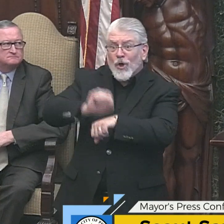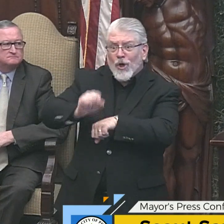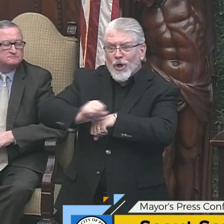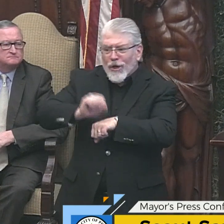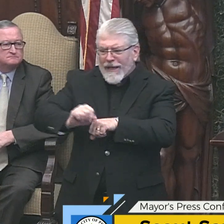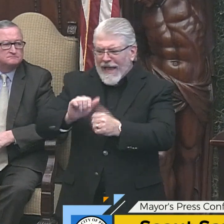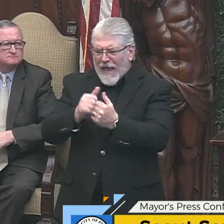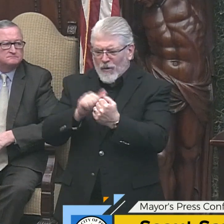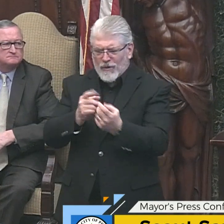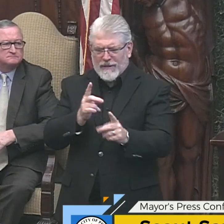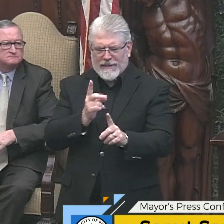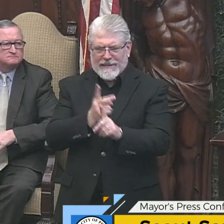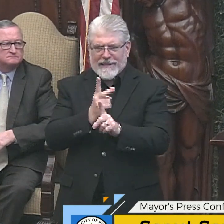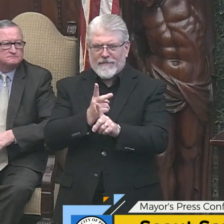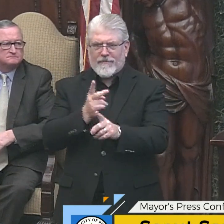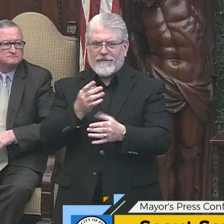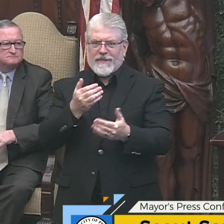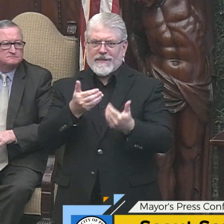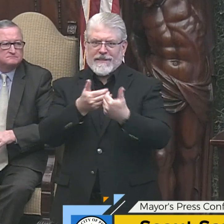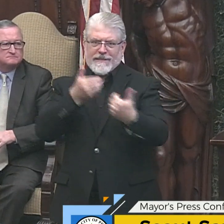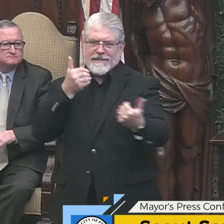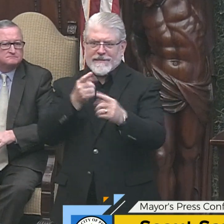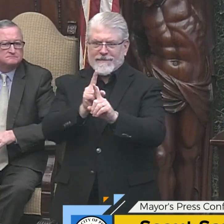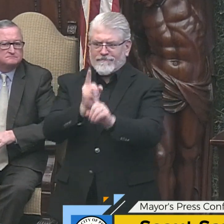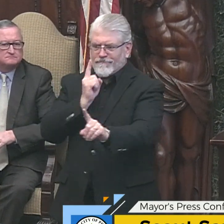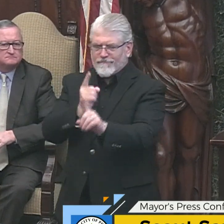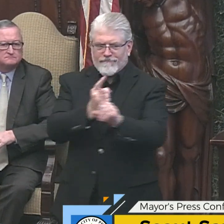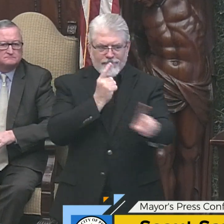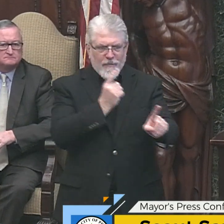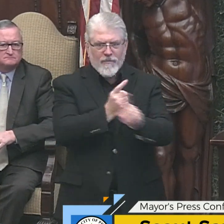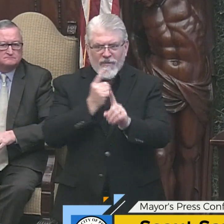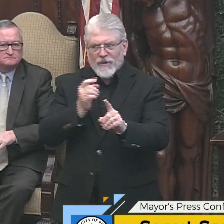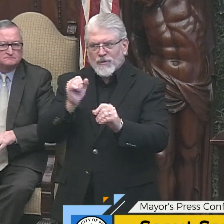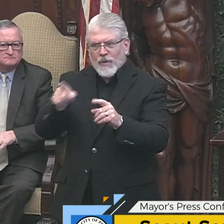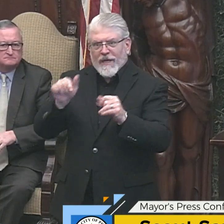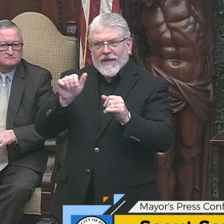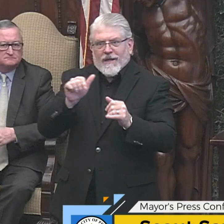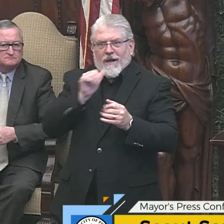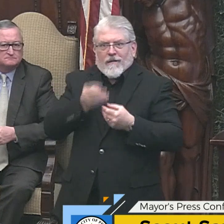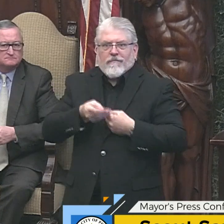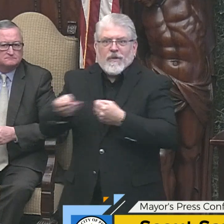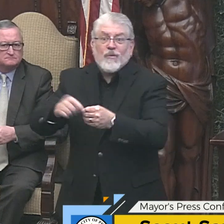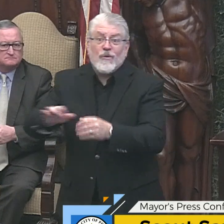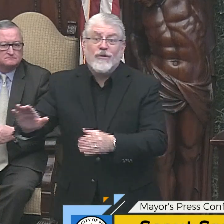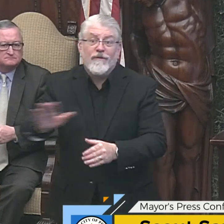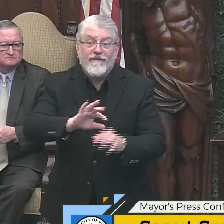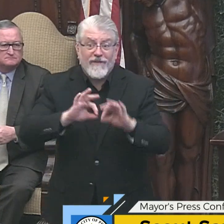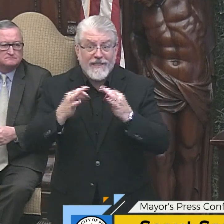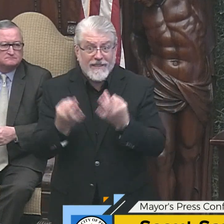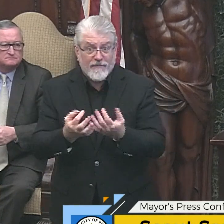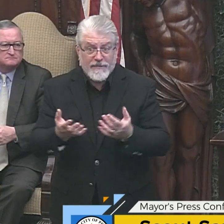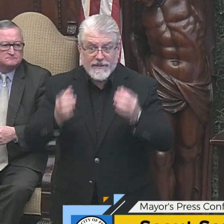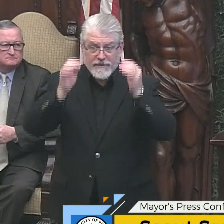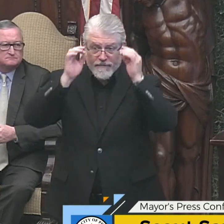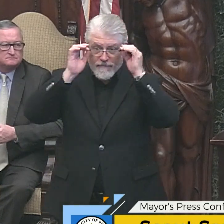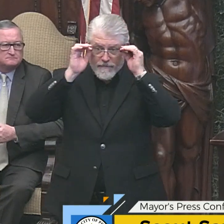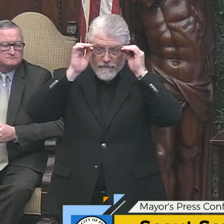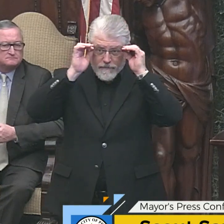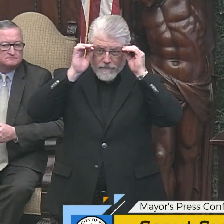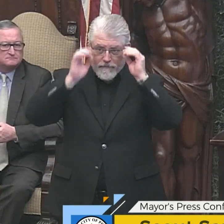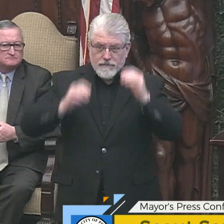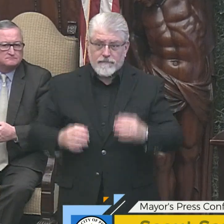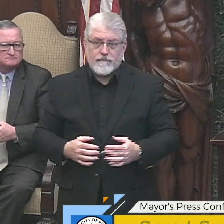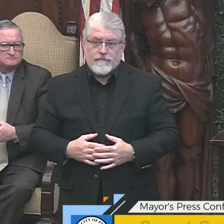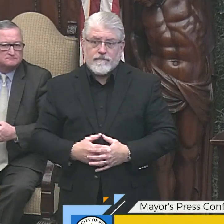themselves and take care of their personal and family needs during the crisis. We expect that there would be disruptions